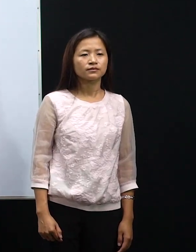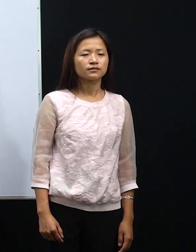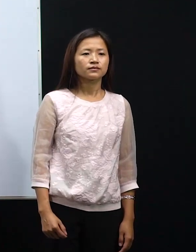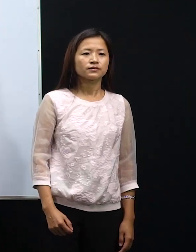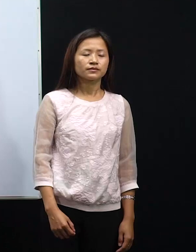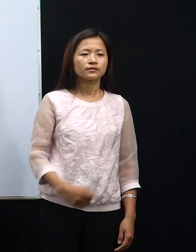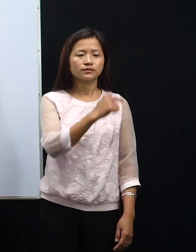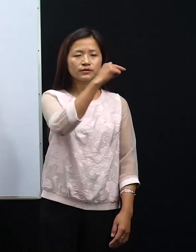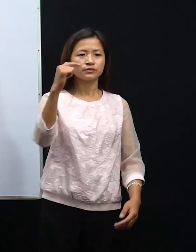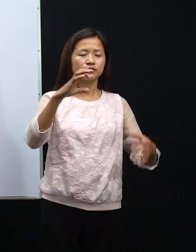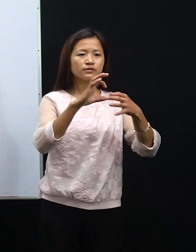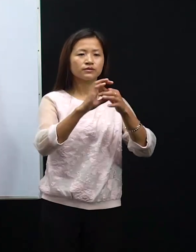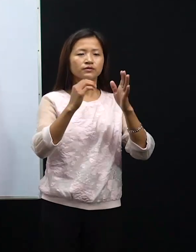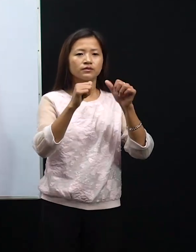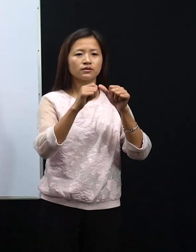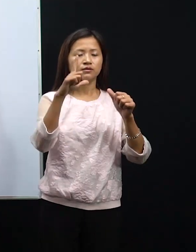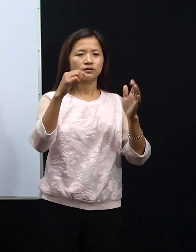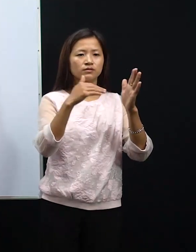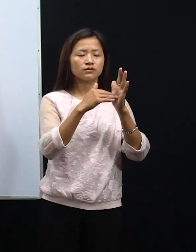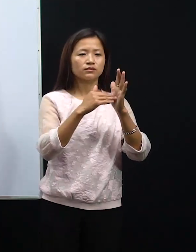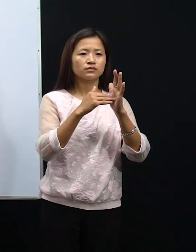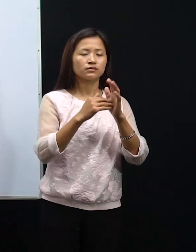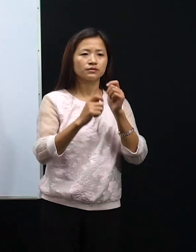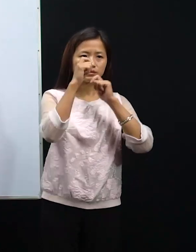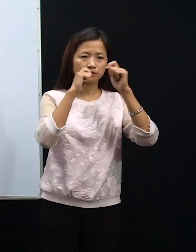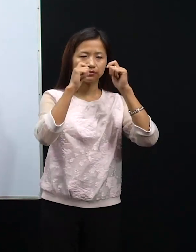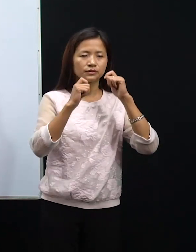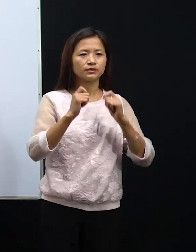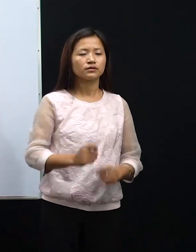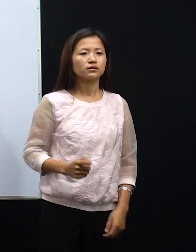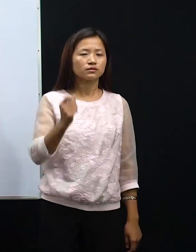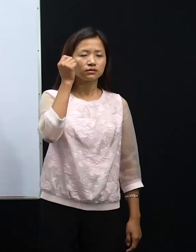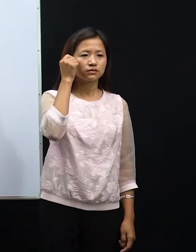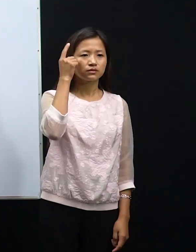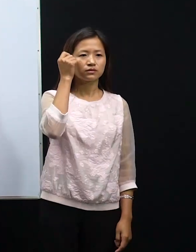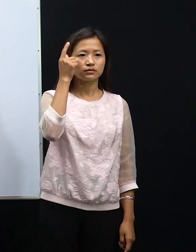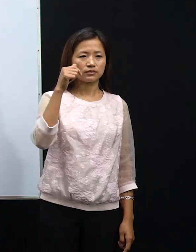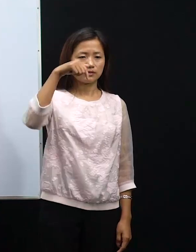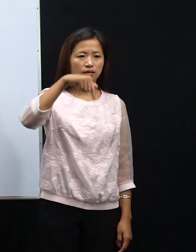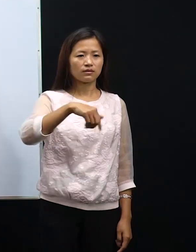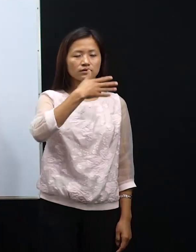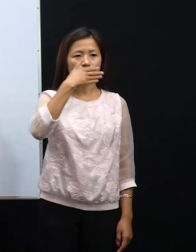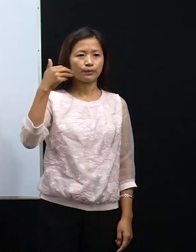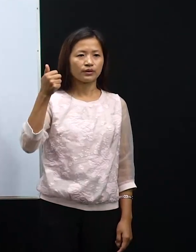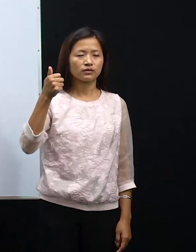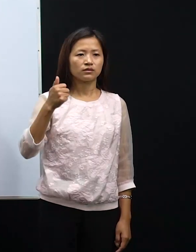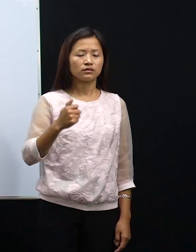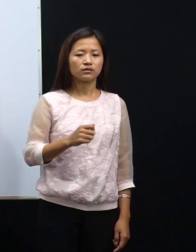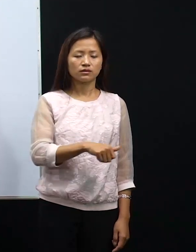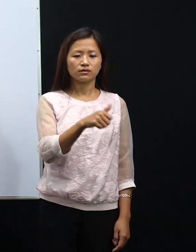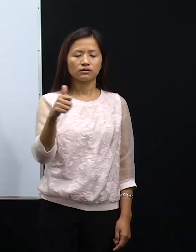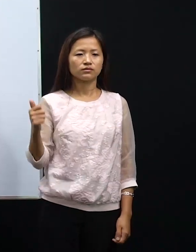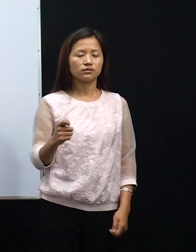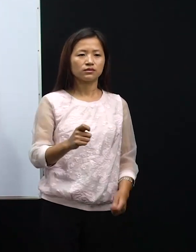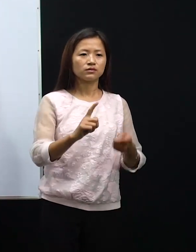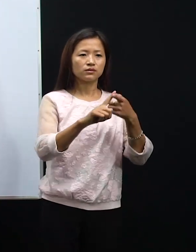Subtraction of algebraic expressions. So to understand this better, let's look at another example from